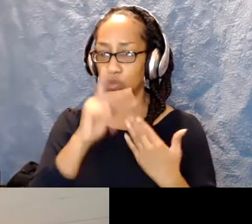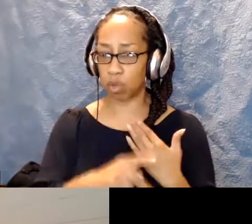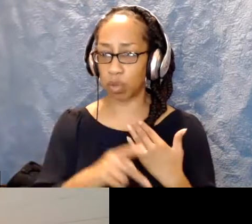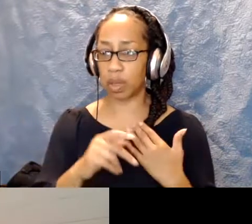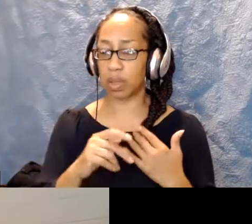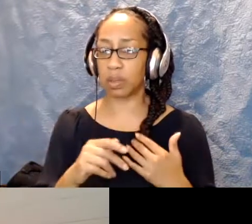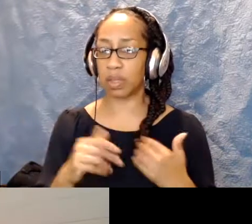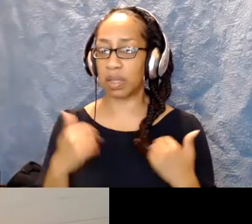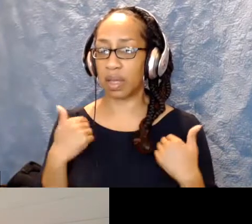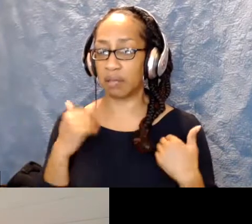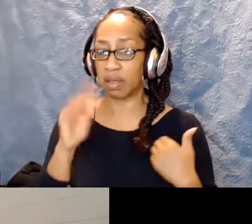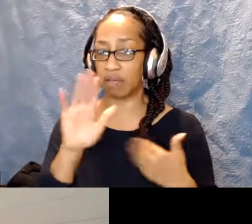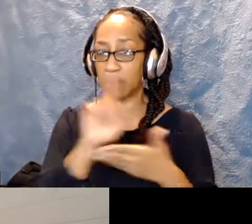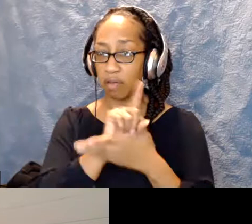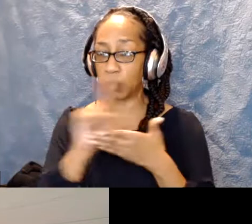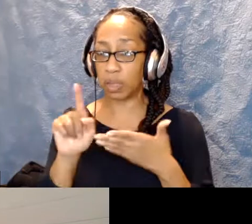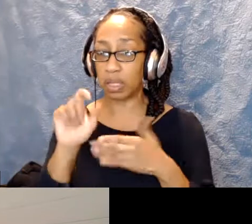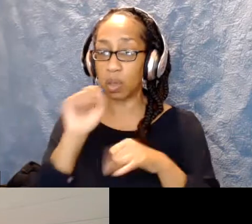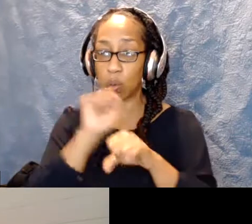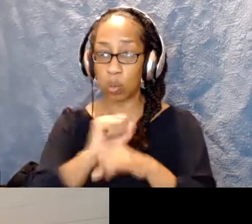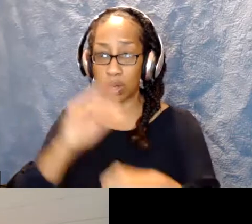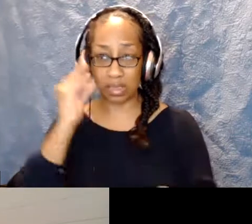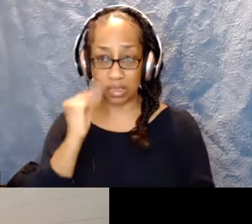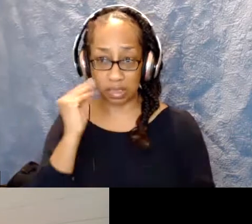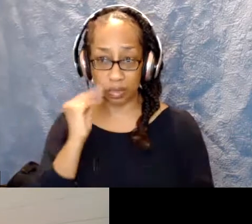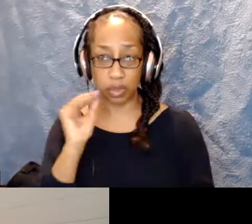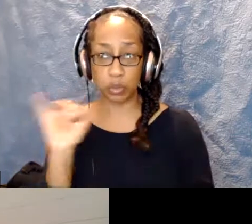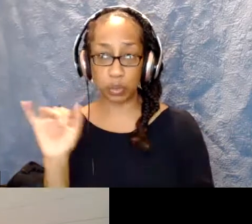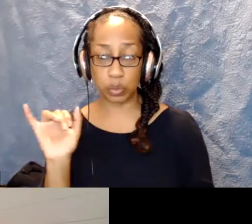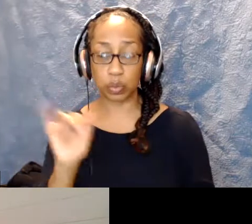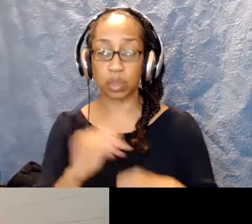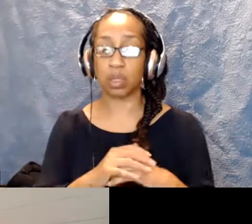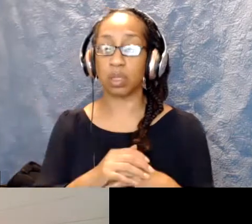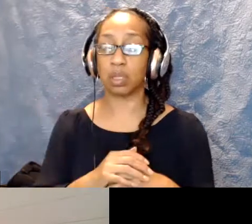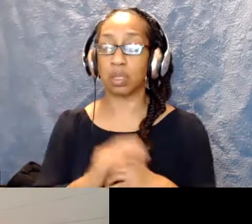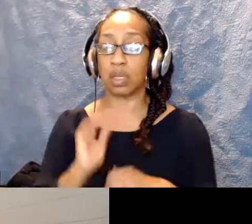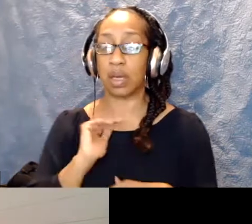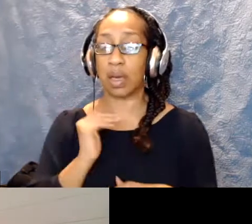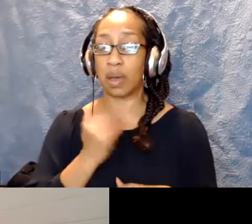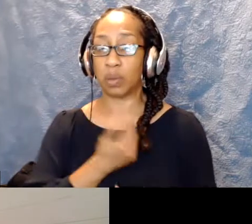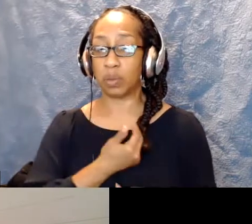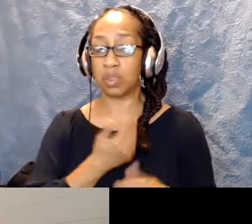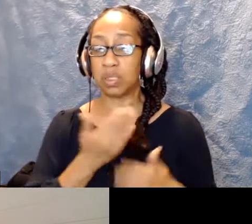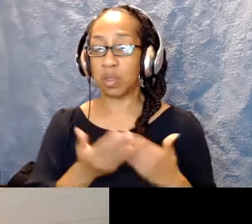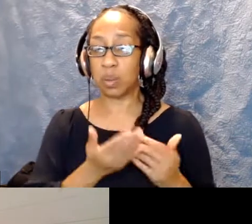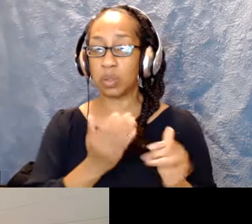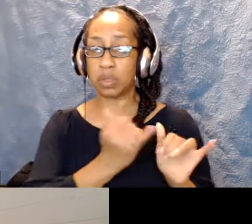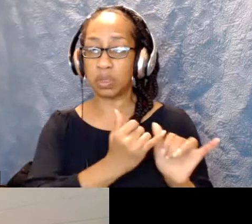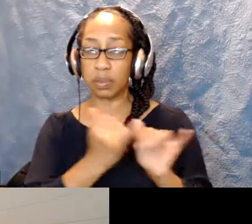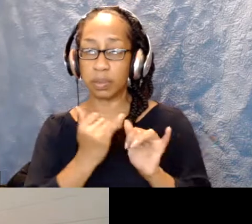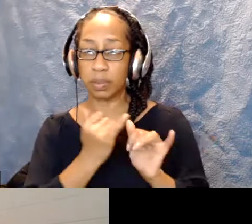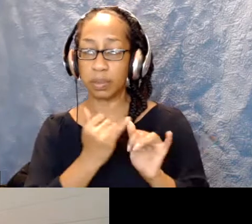a 5-week work experience as well. So ours is mirrored kind of